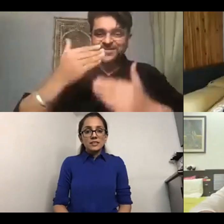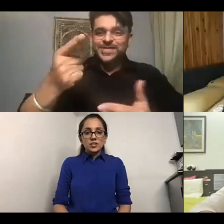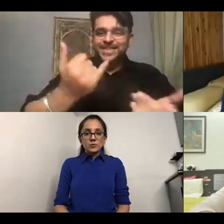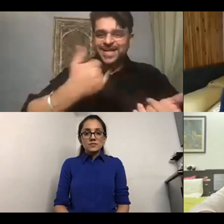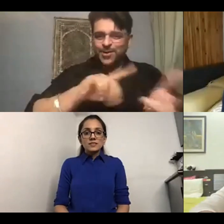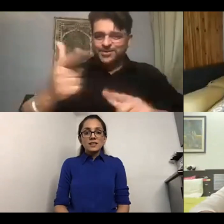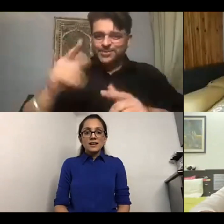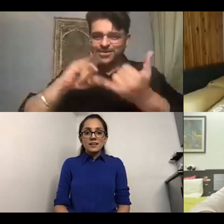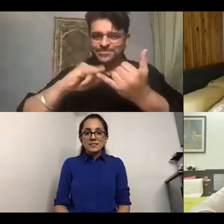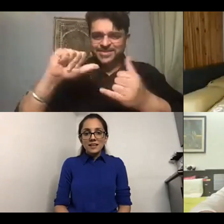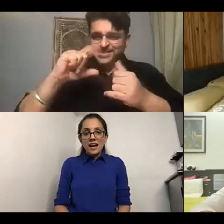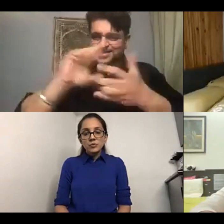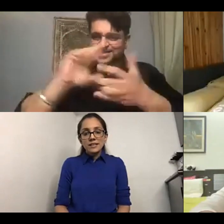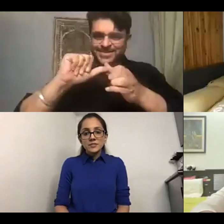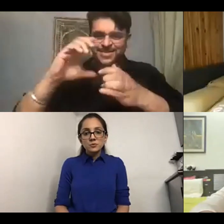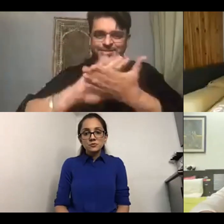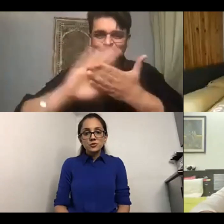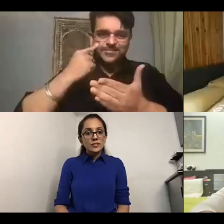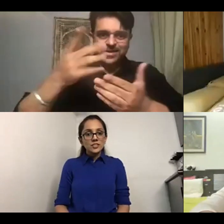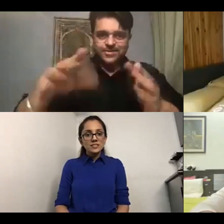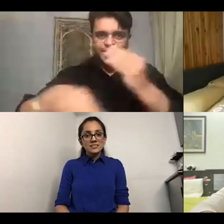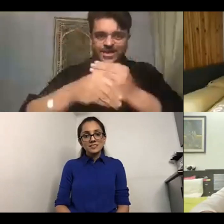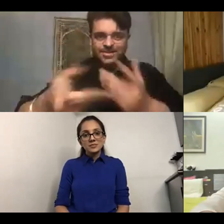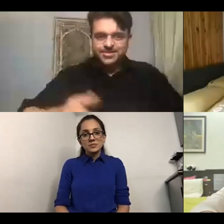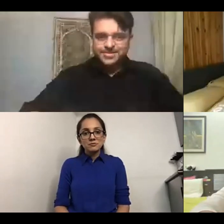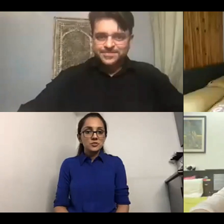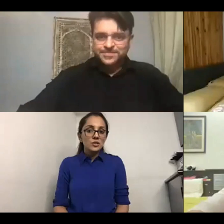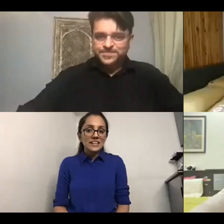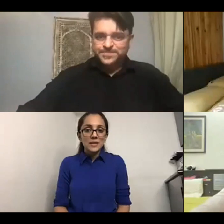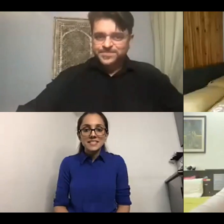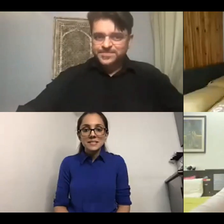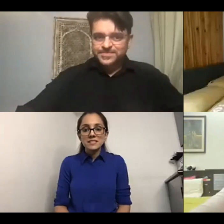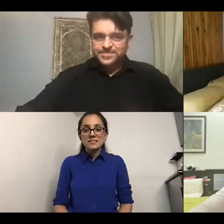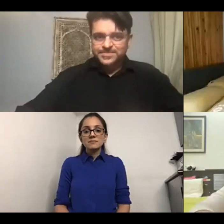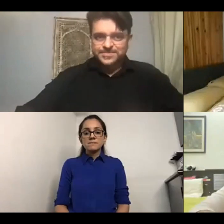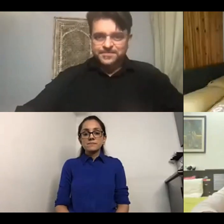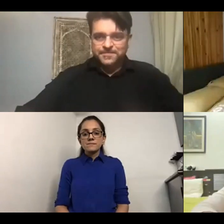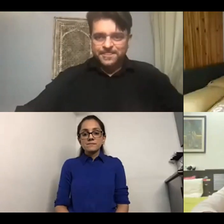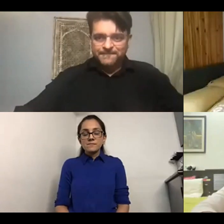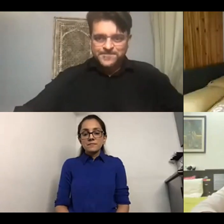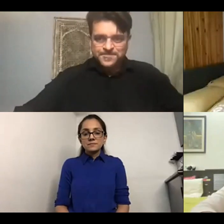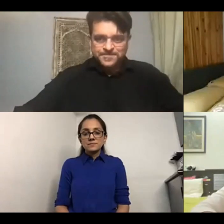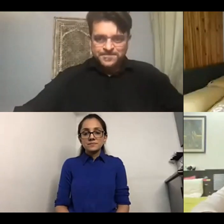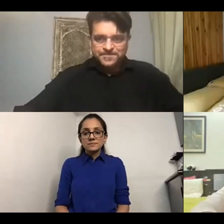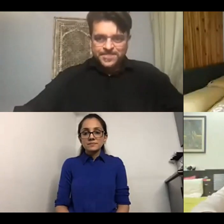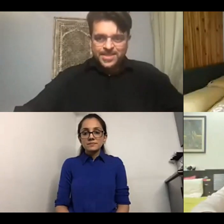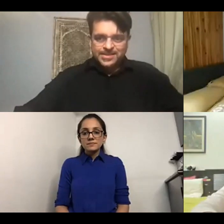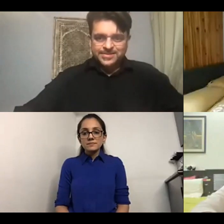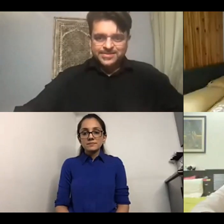you. I would like to move to Sachi, if you would like to add something.